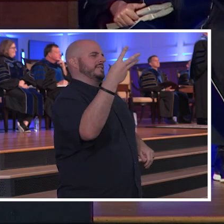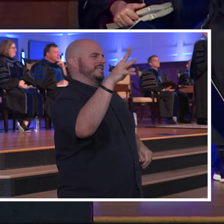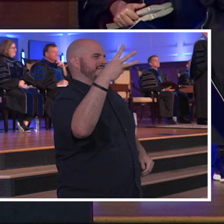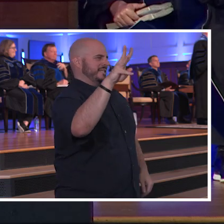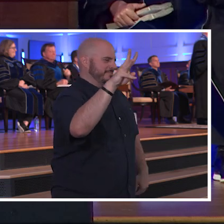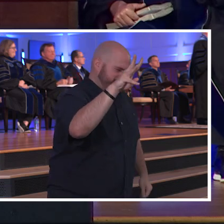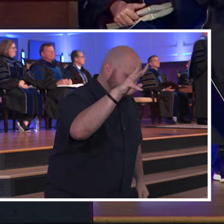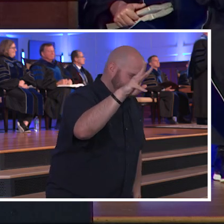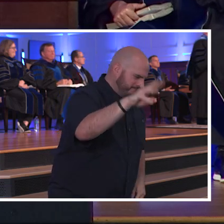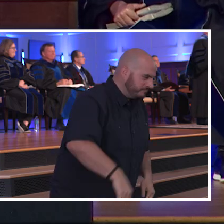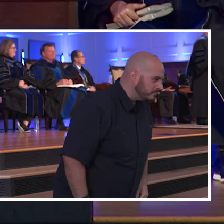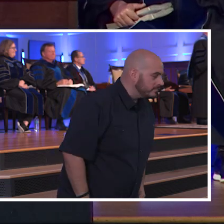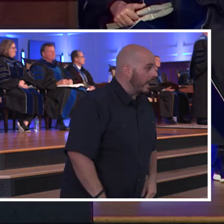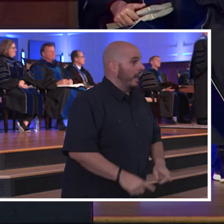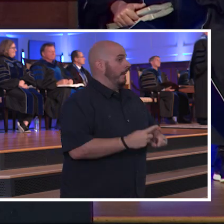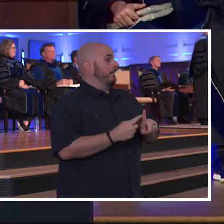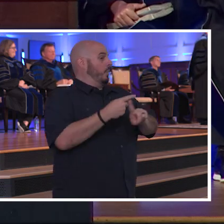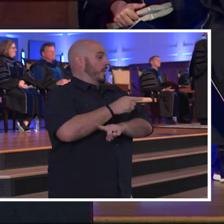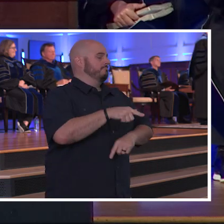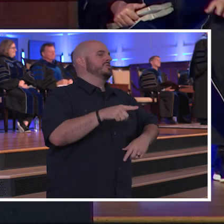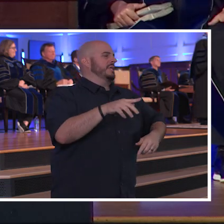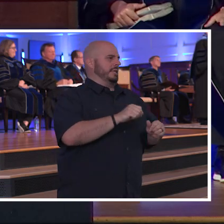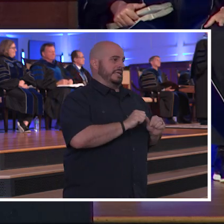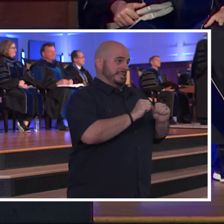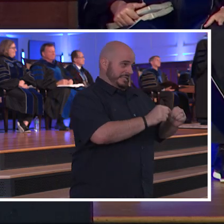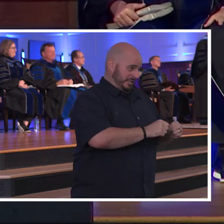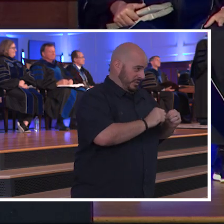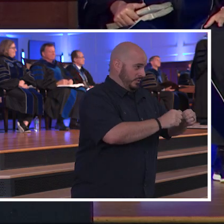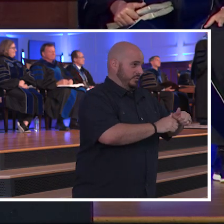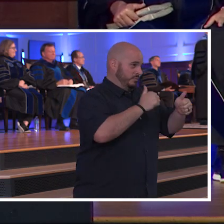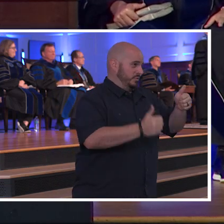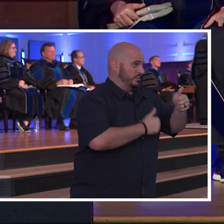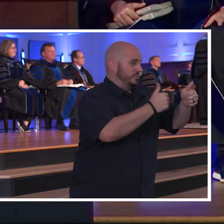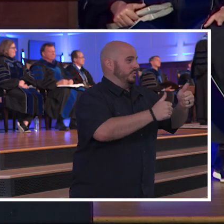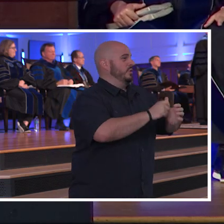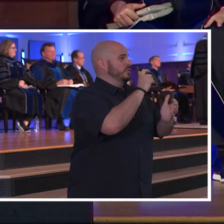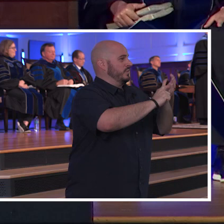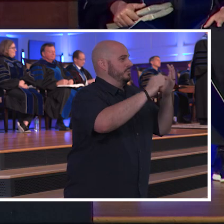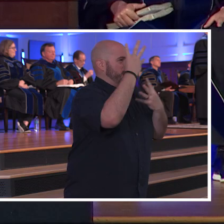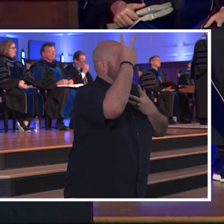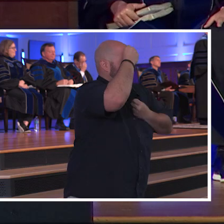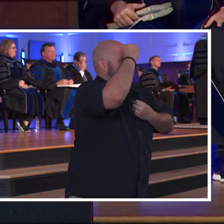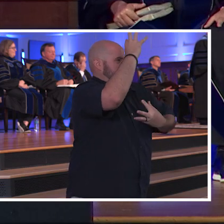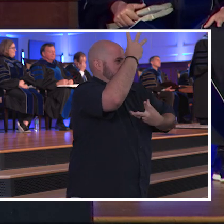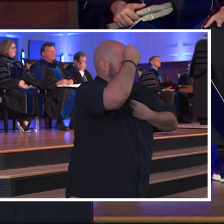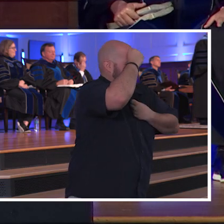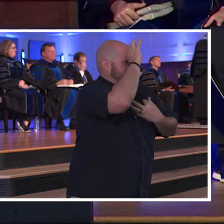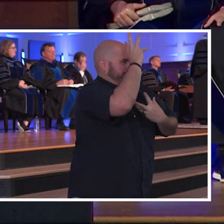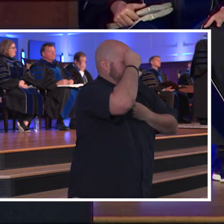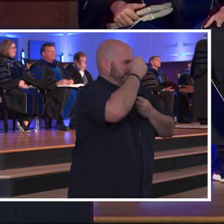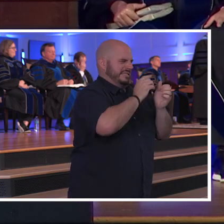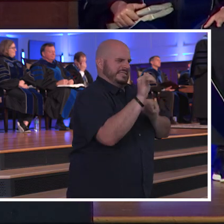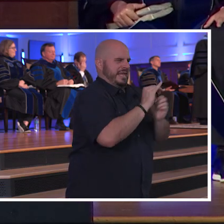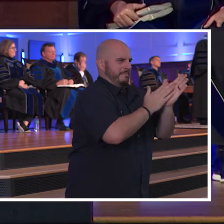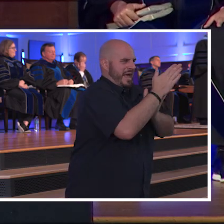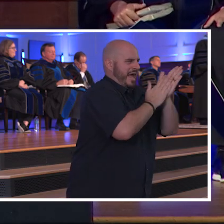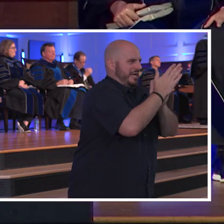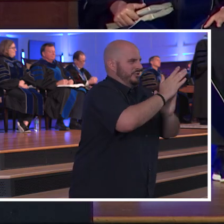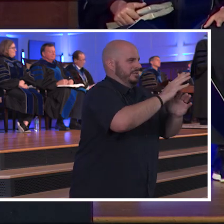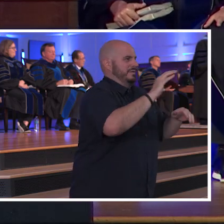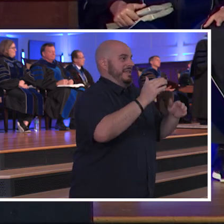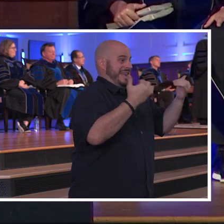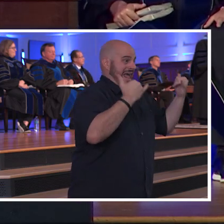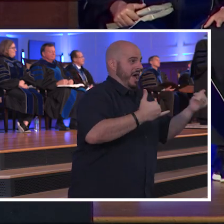By the way, she continues to pursue scripture memorization with the same passion that she had as a young